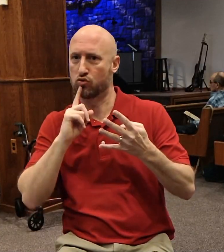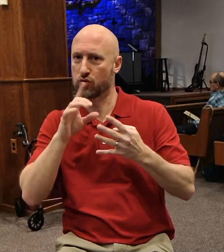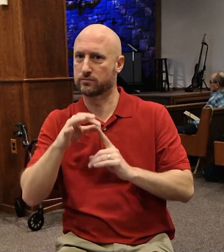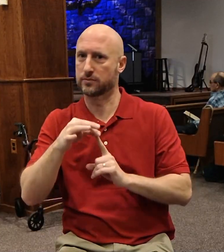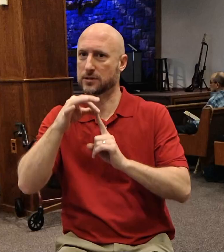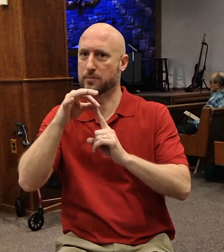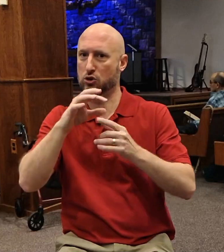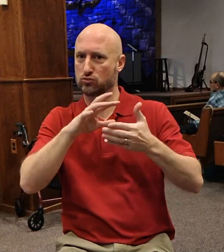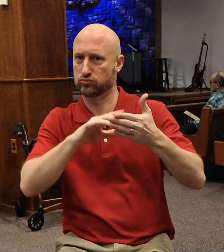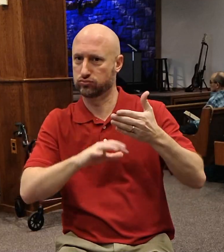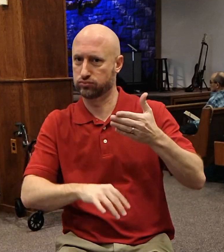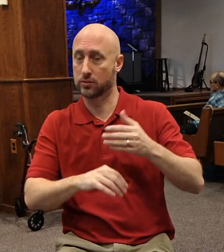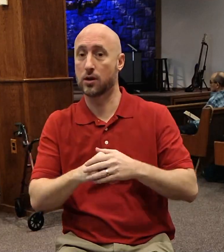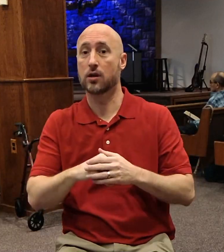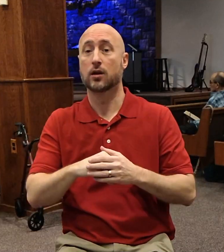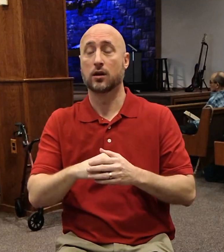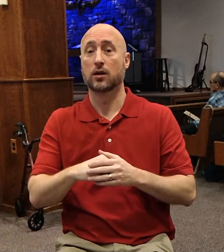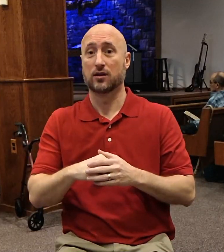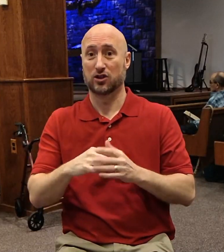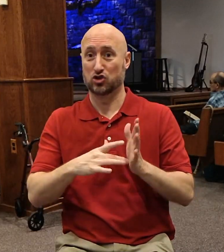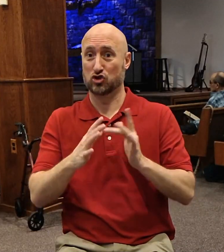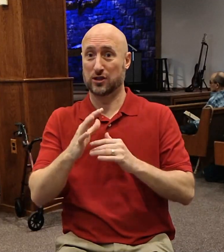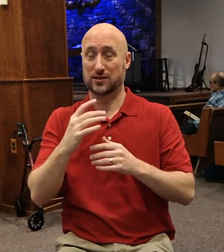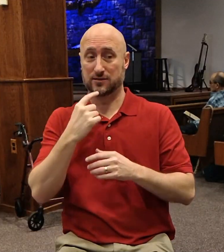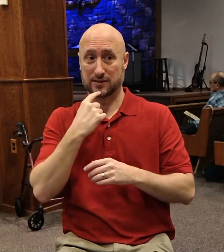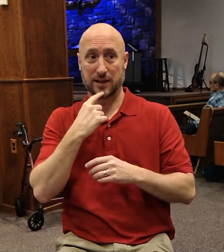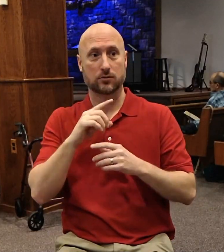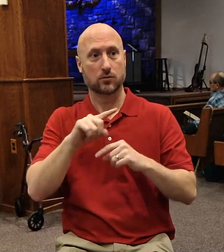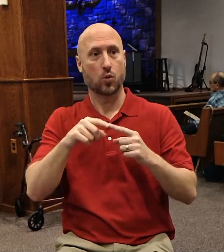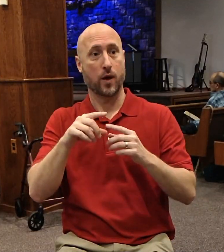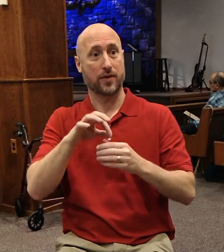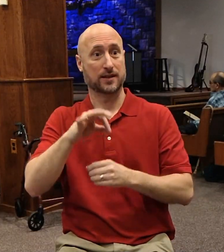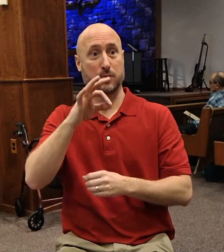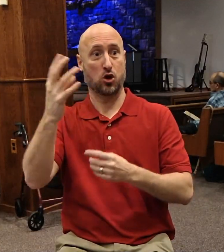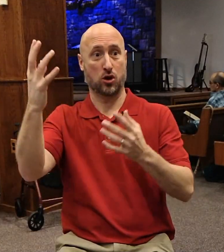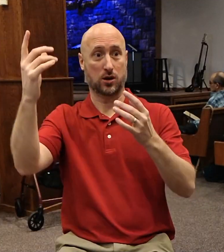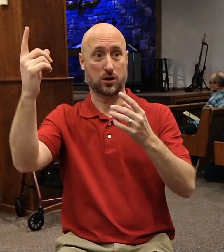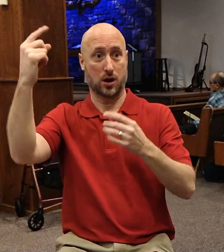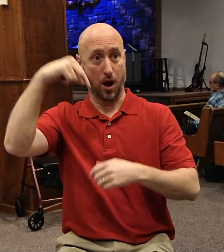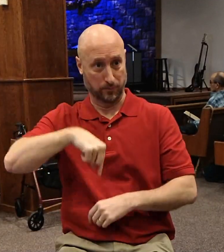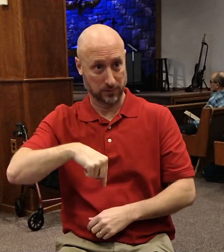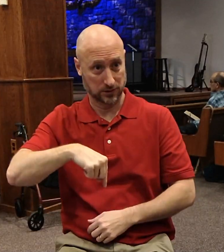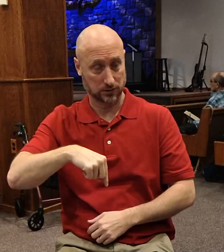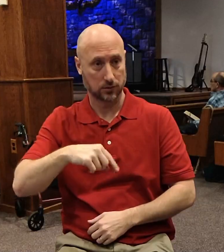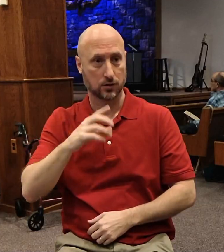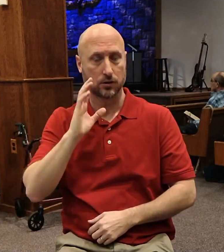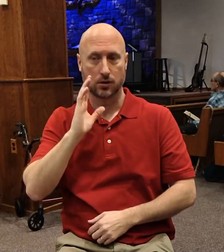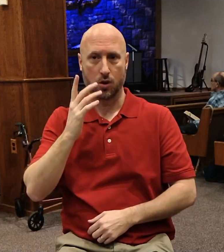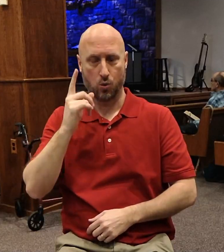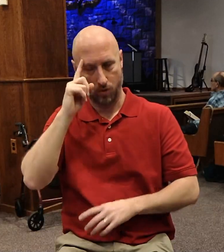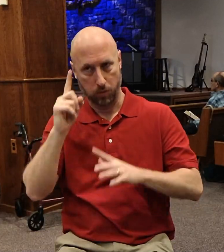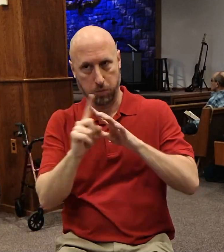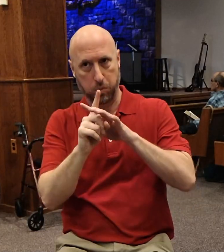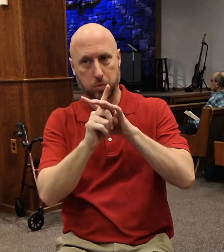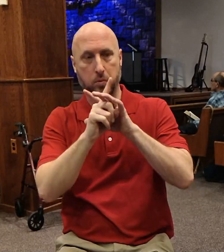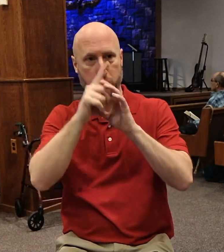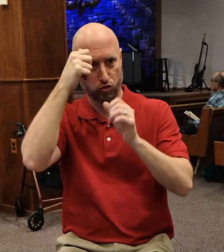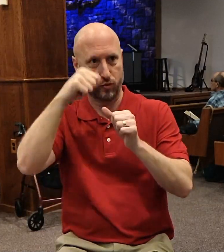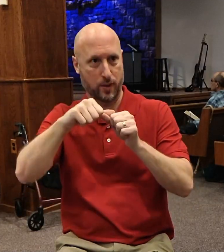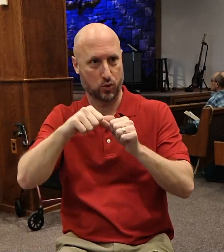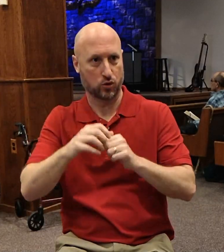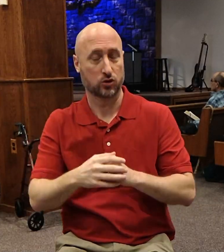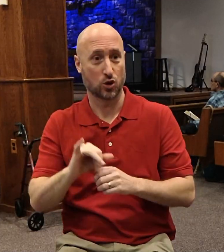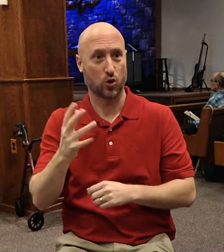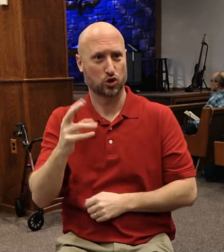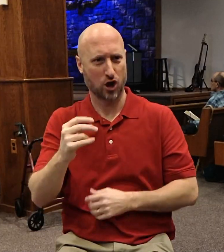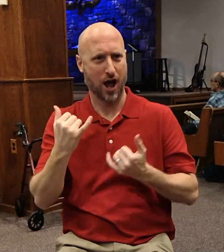said, when the Spirit comes, he'll bring all things to your remembrance. So certainly that's happening in John's heart and mind as he puts the quill to the page,